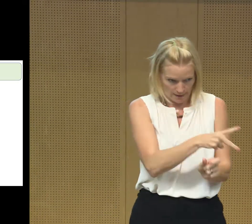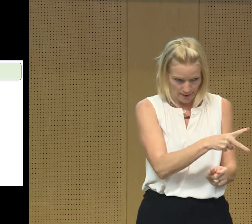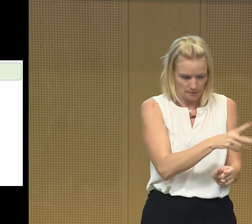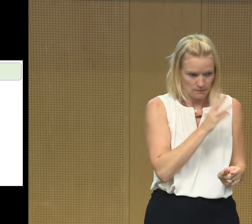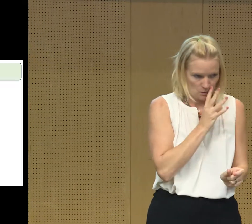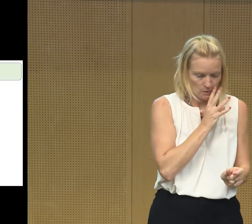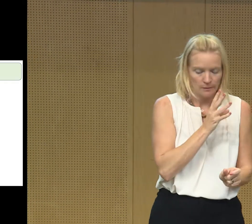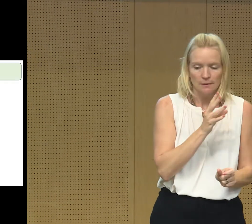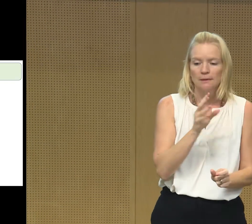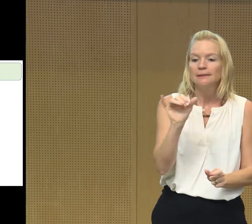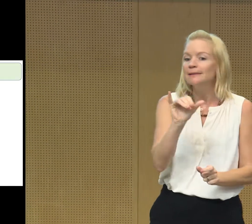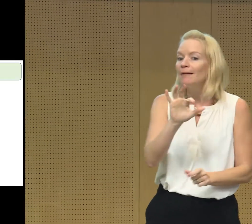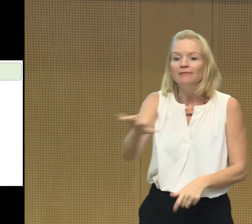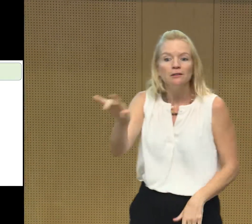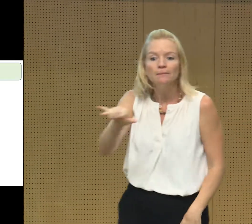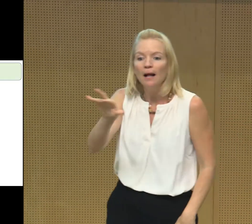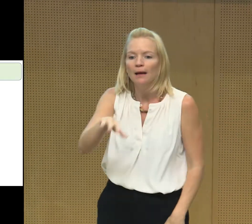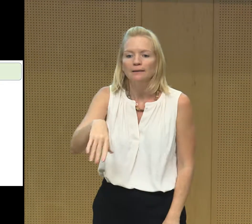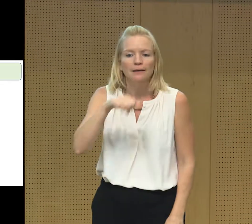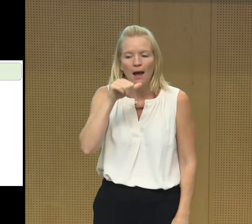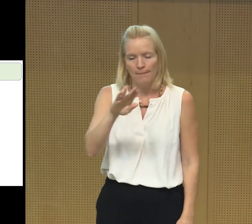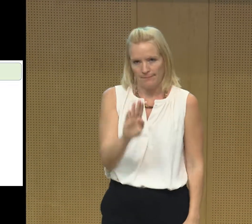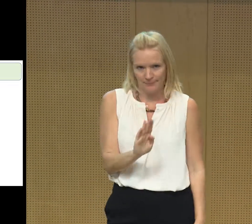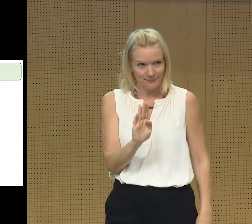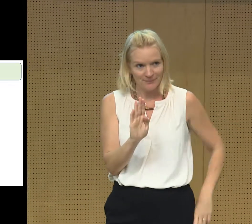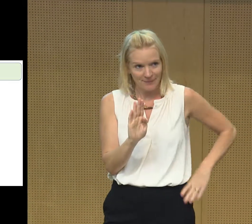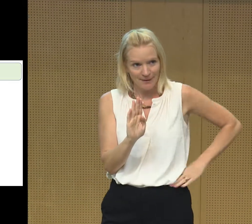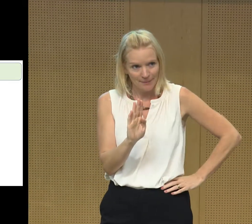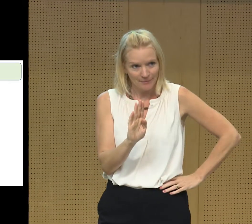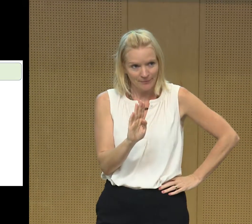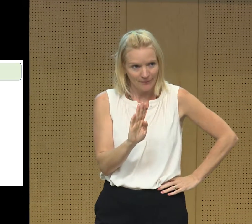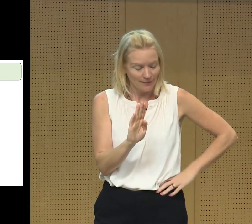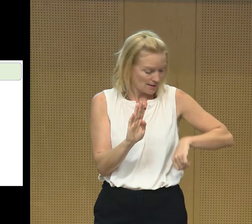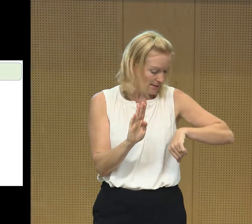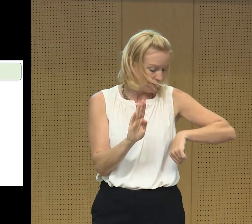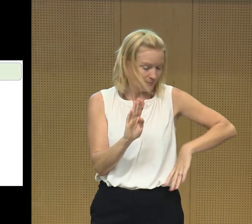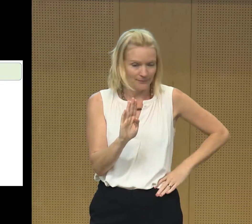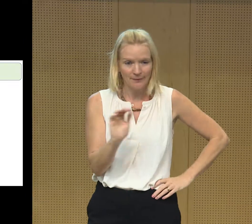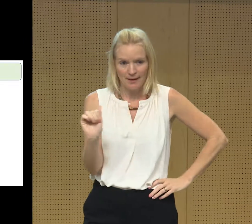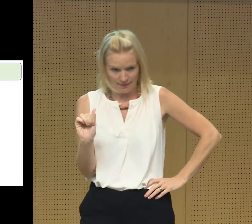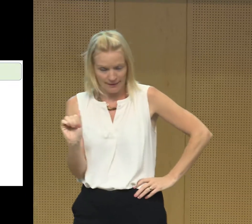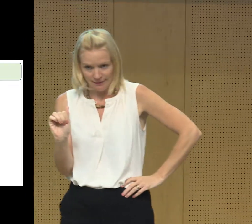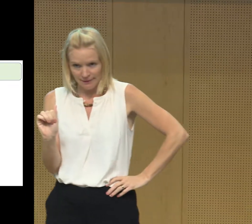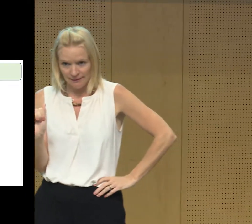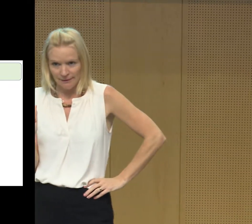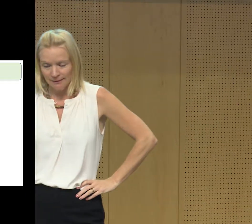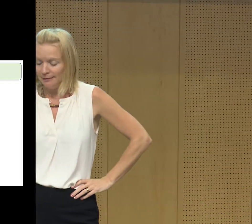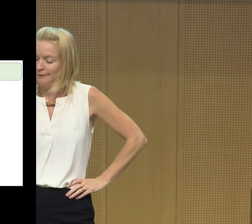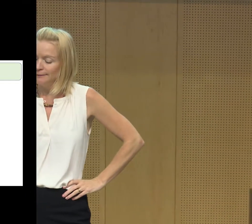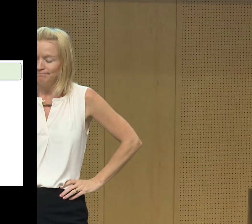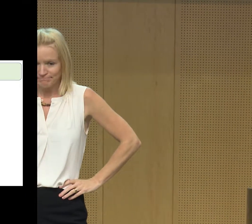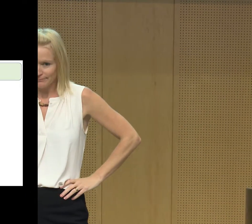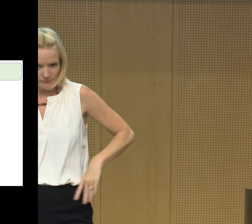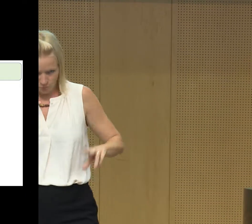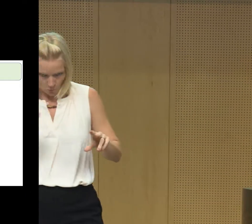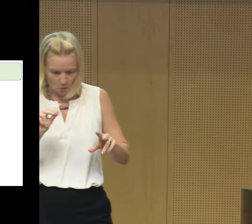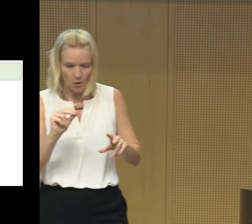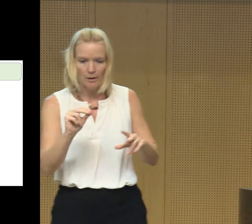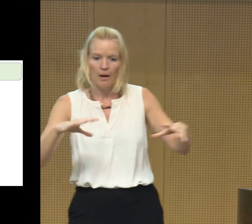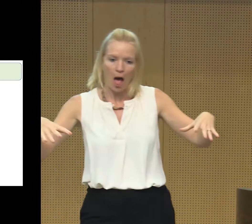So you put each letter together to make the full word. The same thing happens in fingerspelling. You don't wait with the B, A,